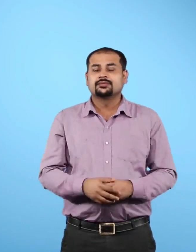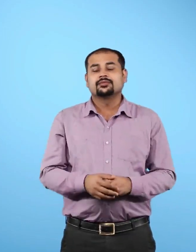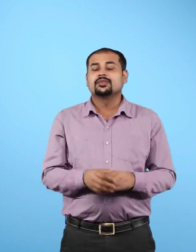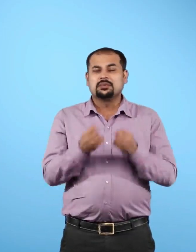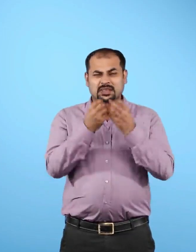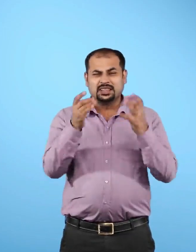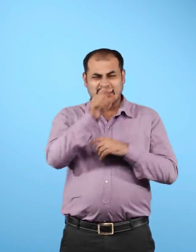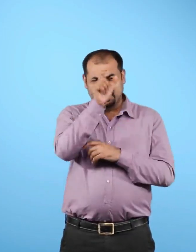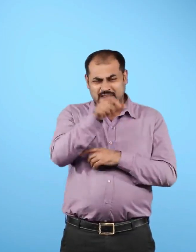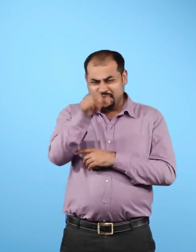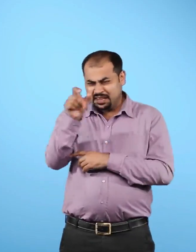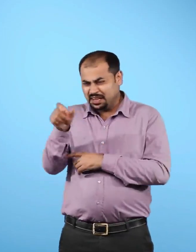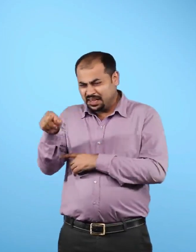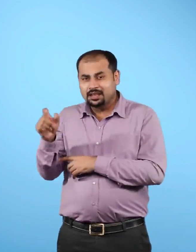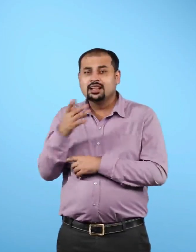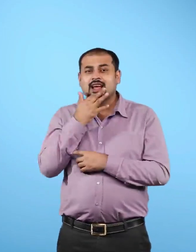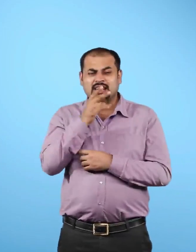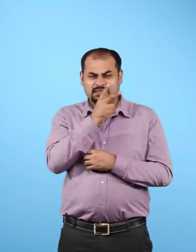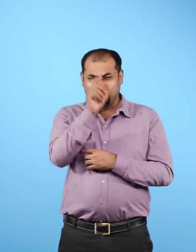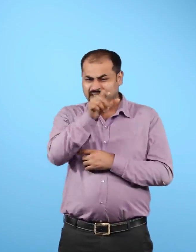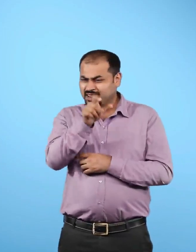This is also having many stripes.